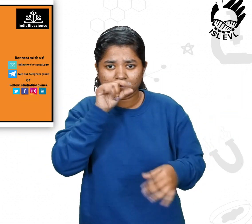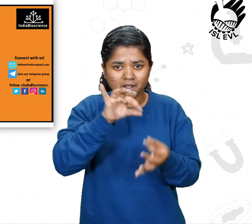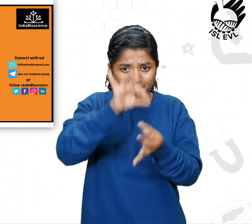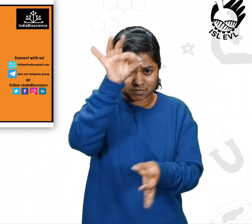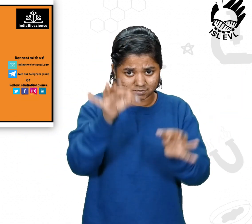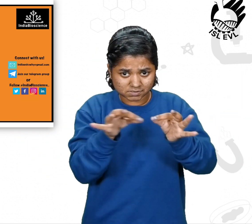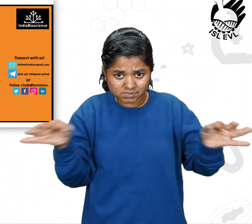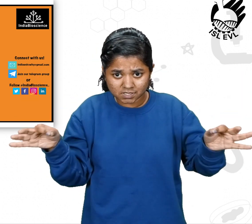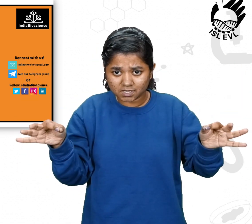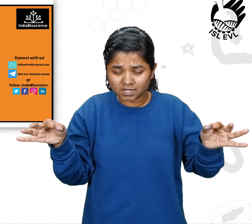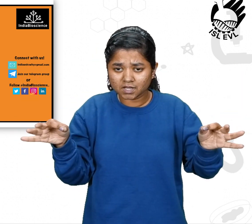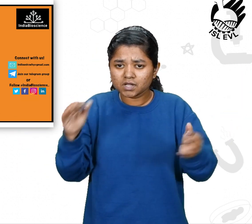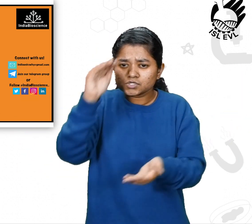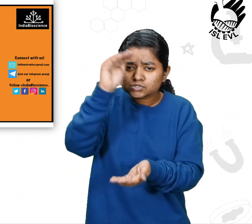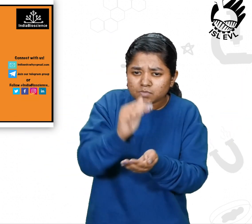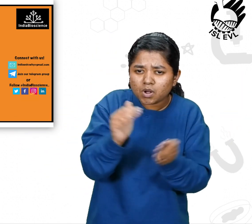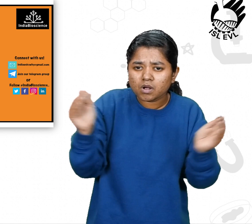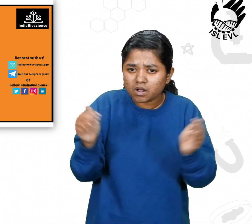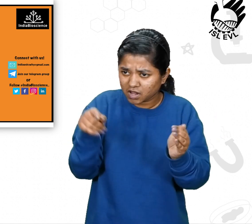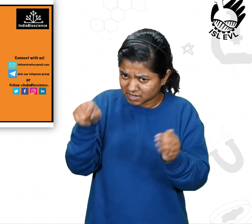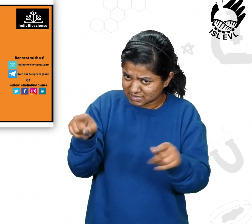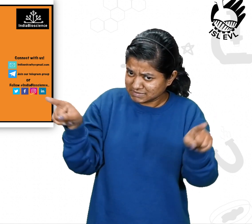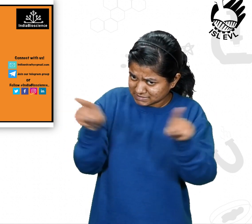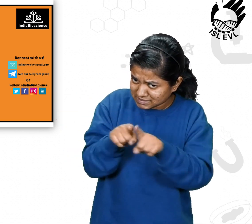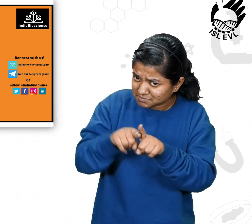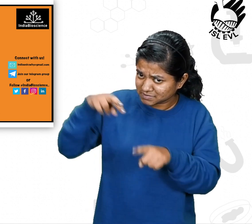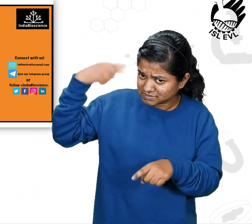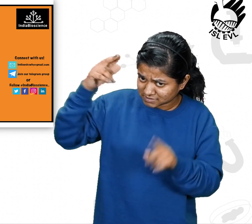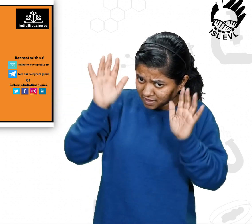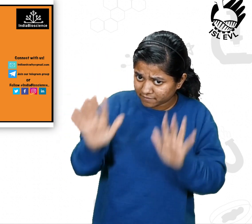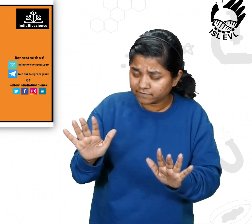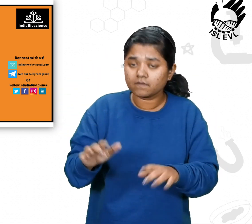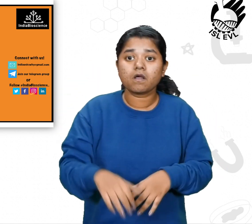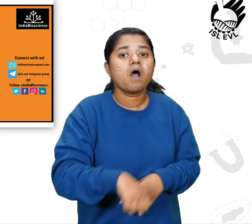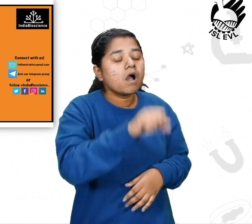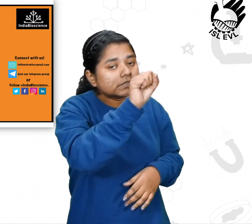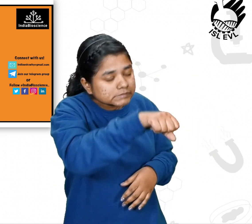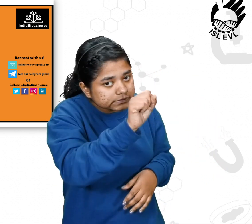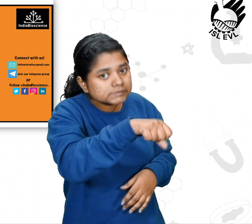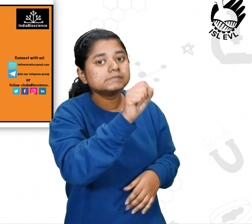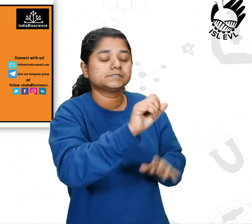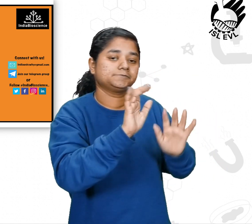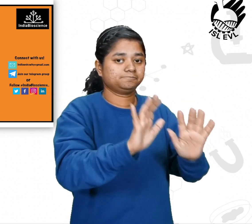big make any difference? I mean, it can make a difference. That also is part of the ecology, right?